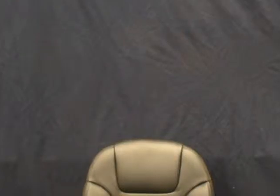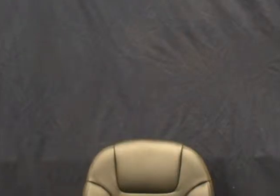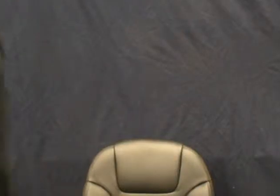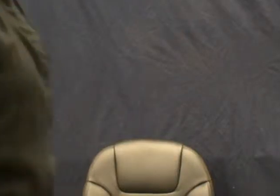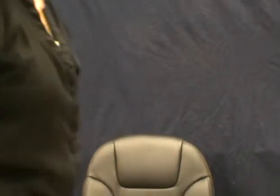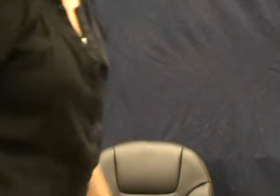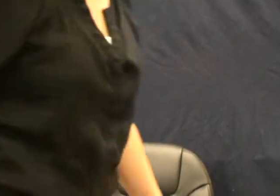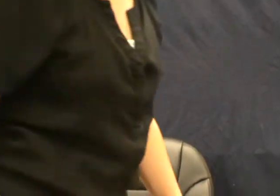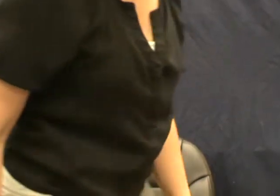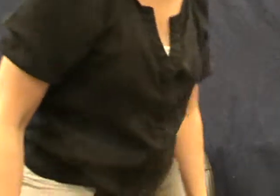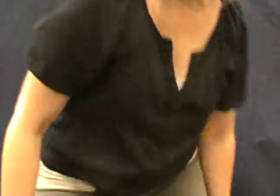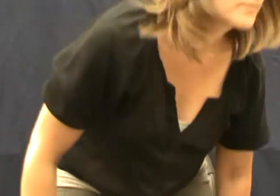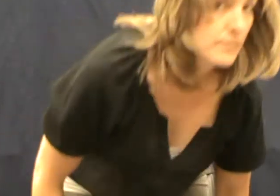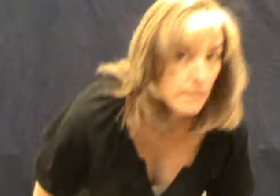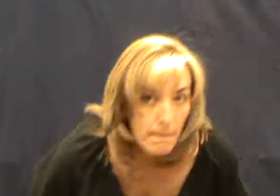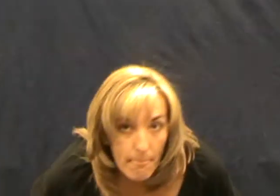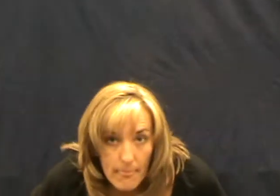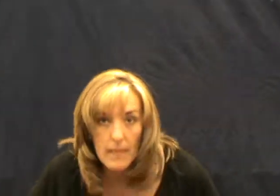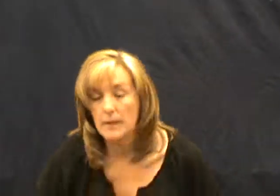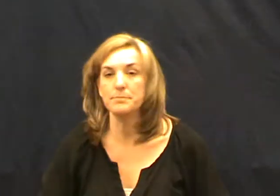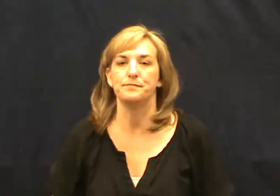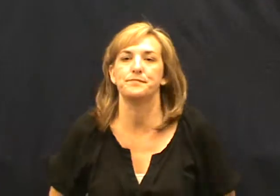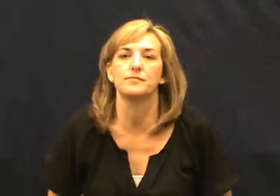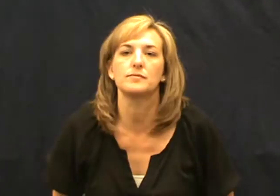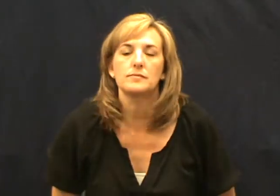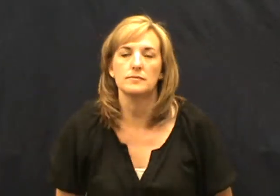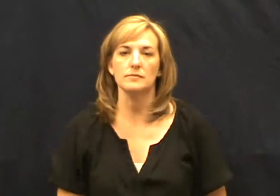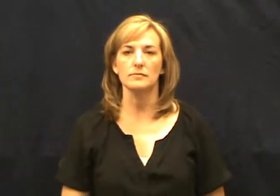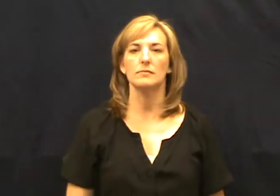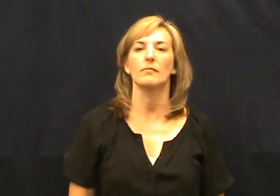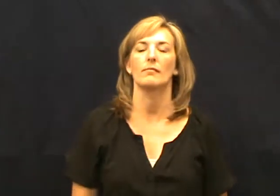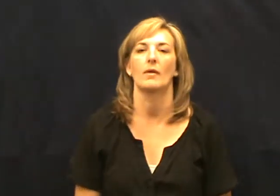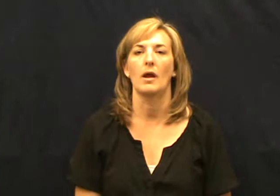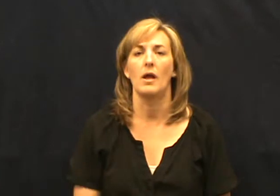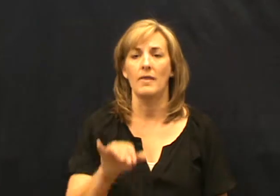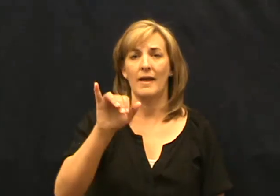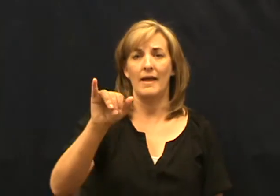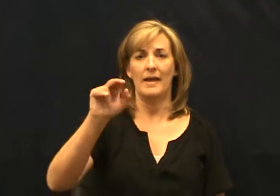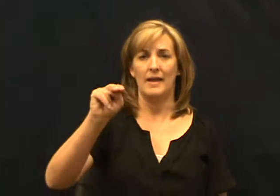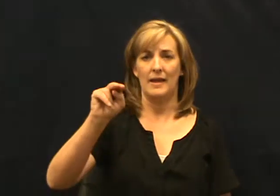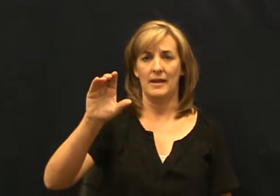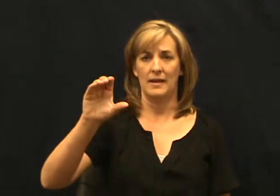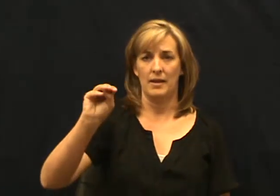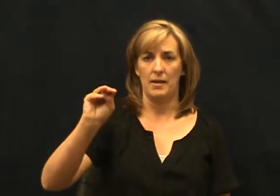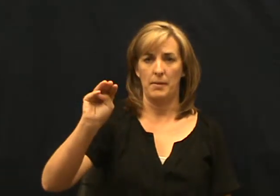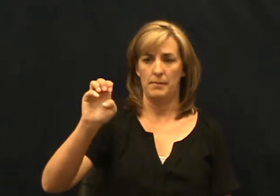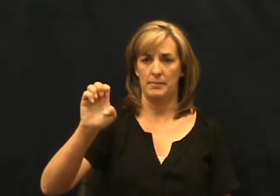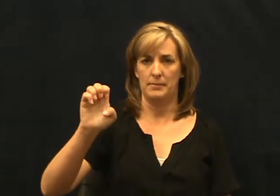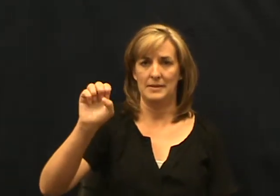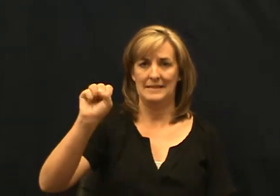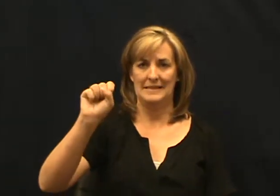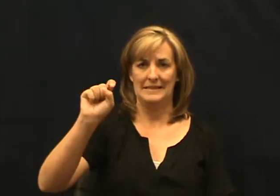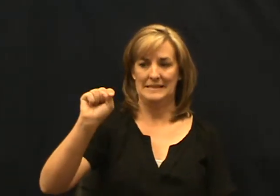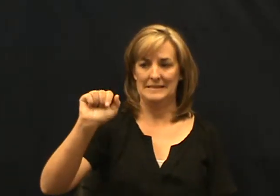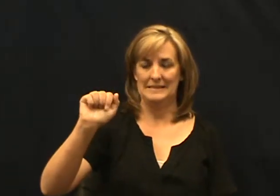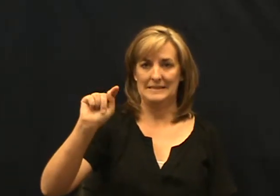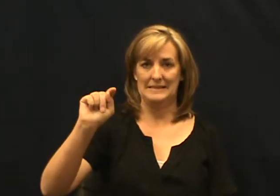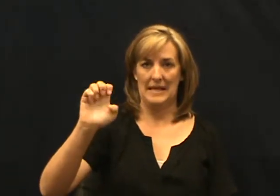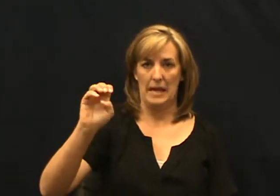results of our operations over a particular period of time. So this chapter is going to address how